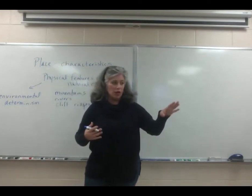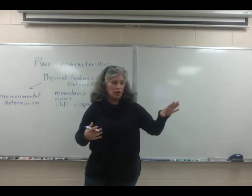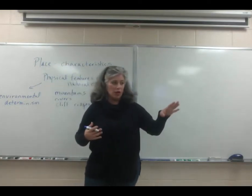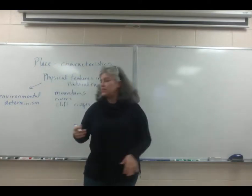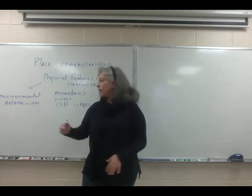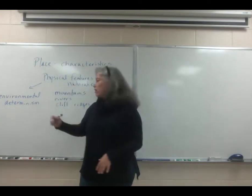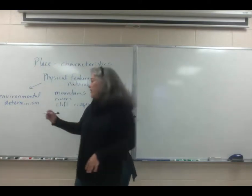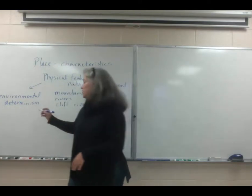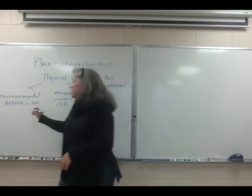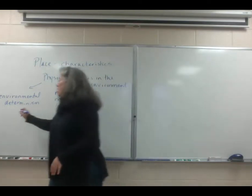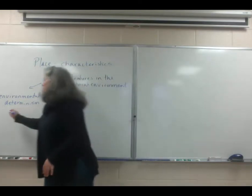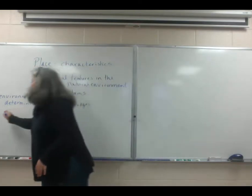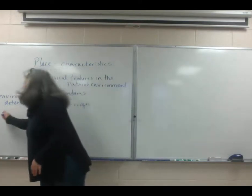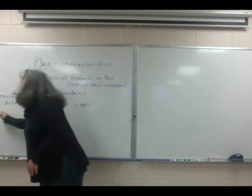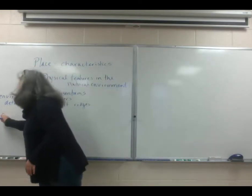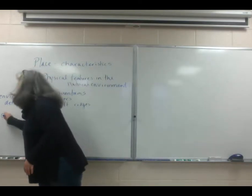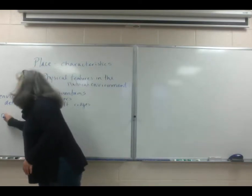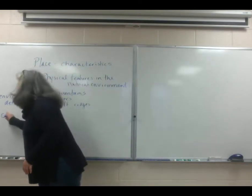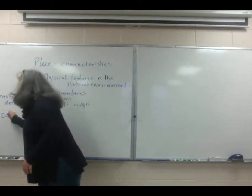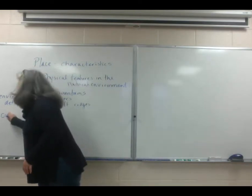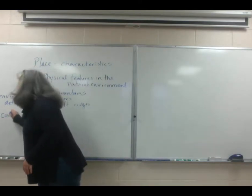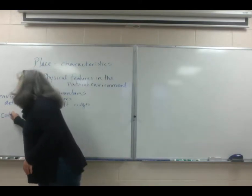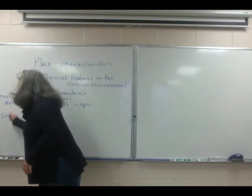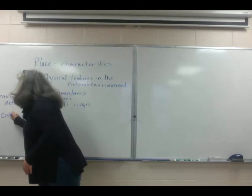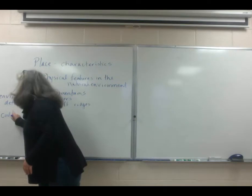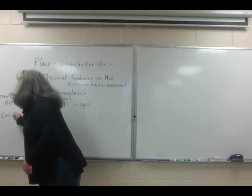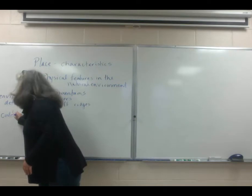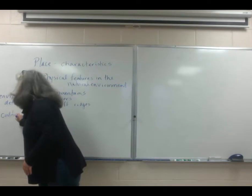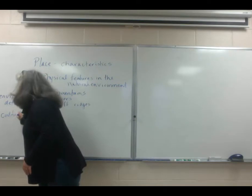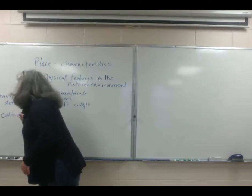As a matter of fact, culture is one of the key terms in